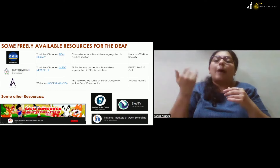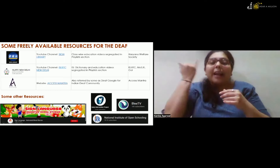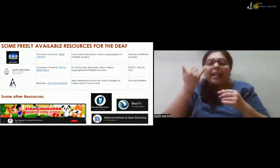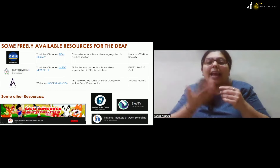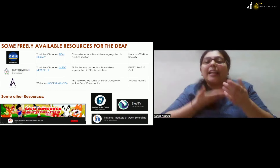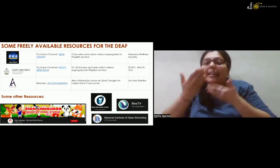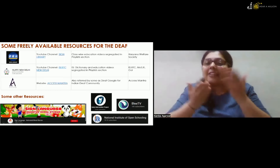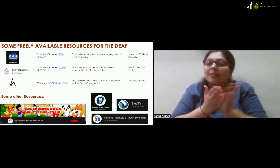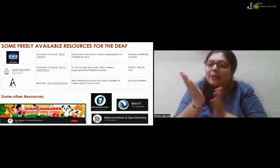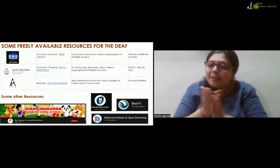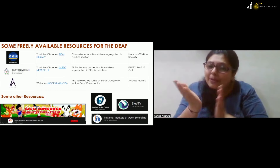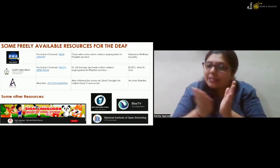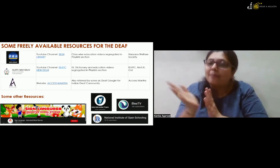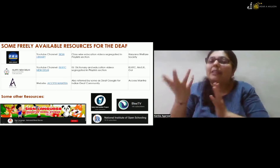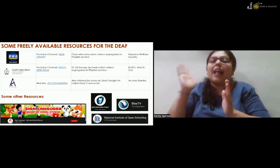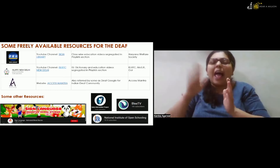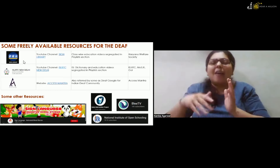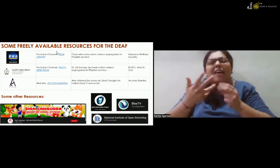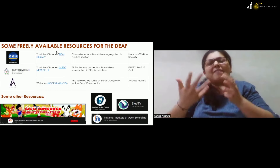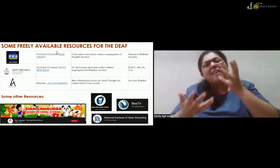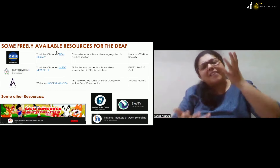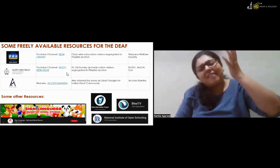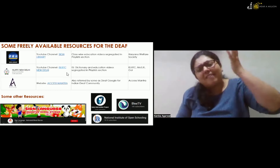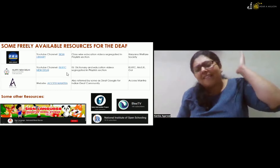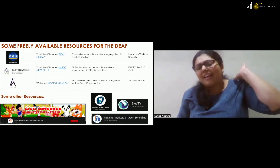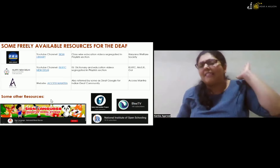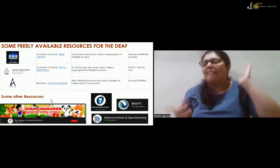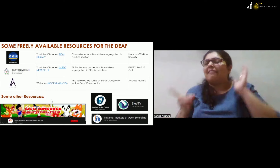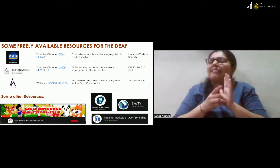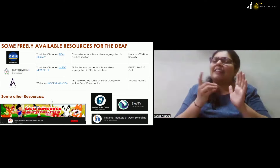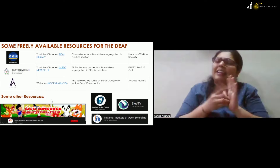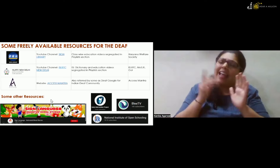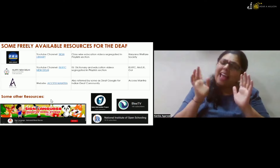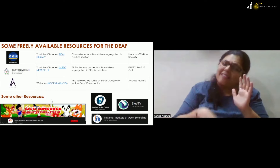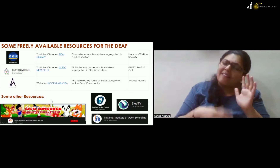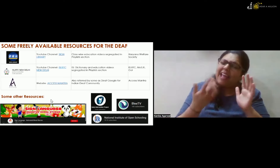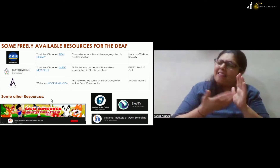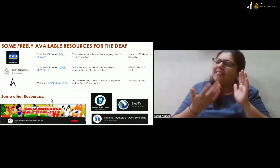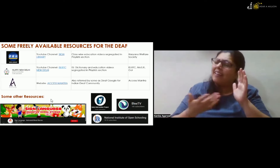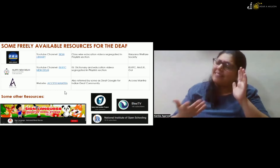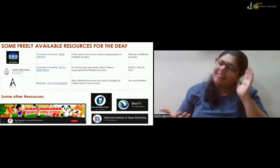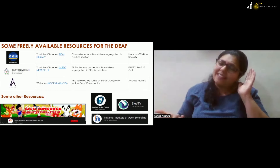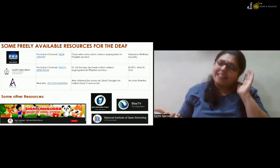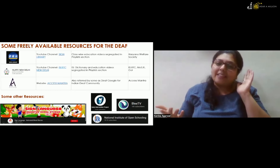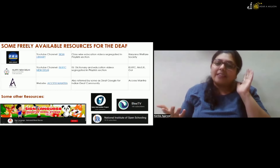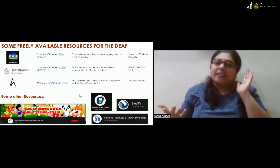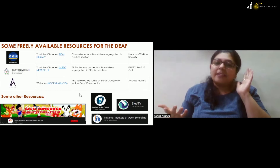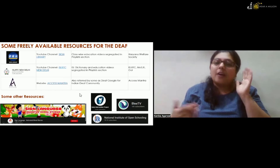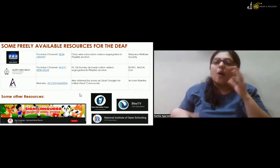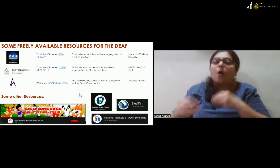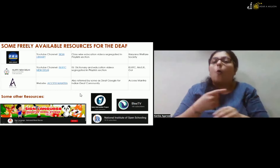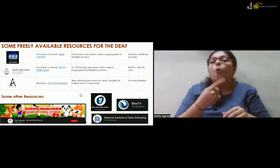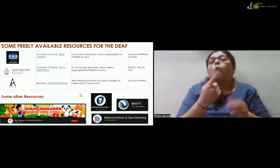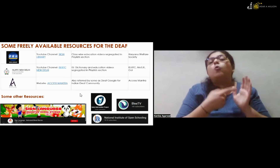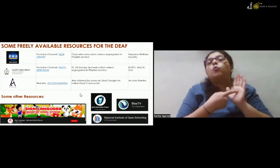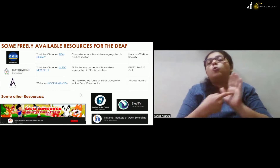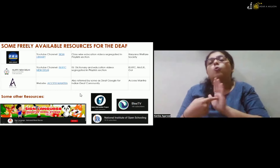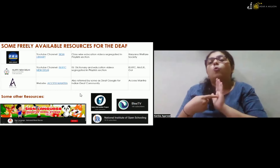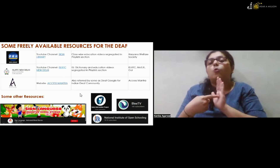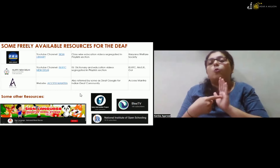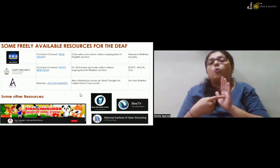concepts. We have so many platforms. We have educational platforms. We have news platforms. And the list